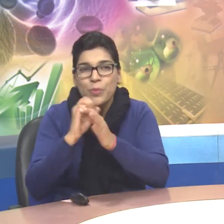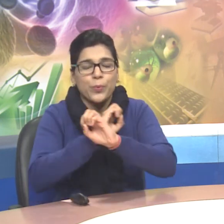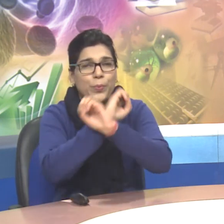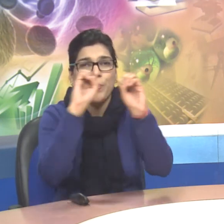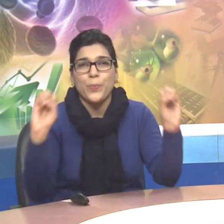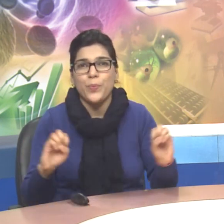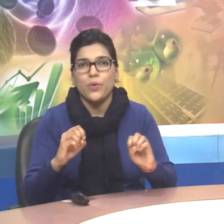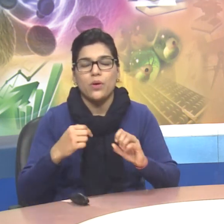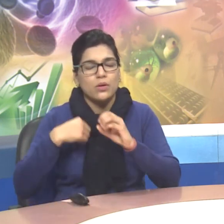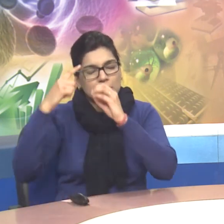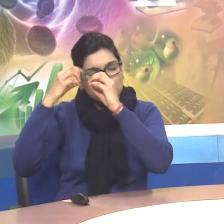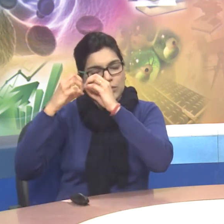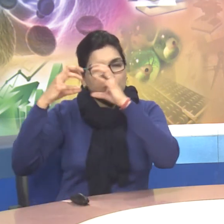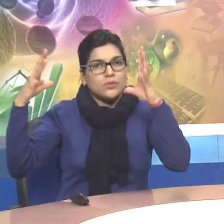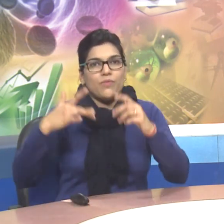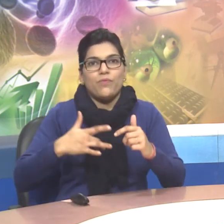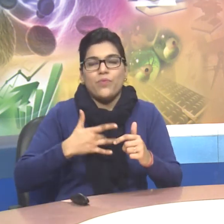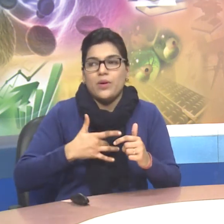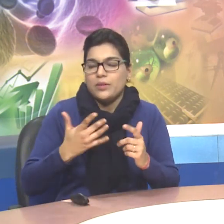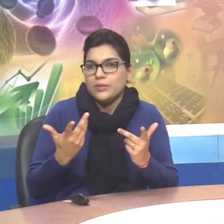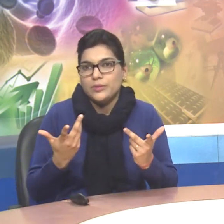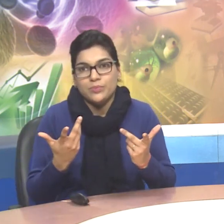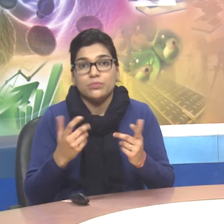from a cloud of mist and fog.